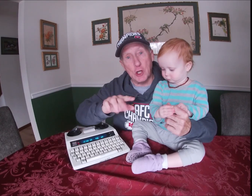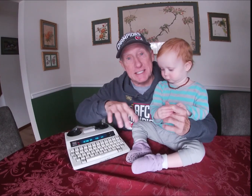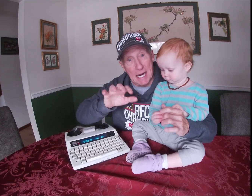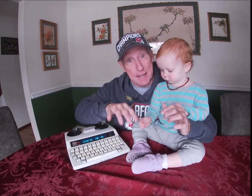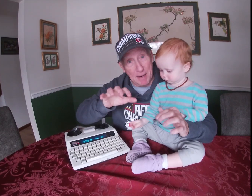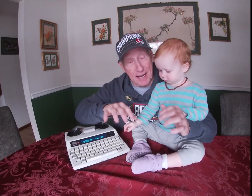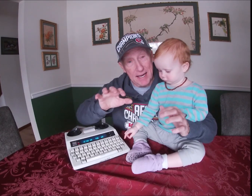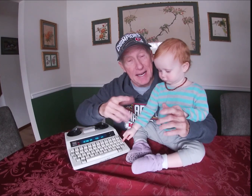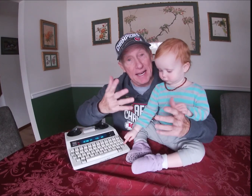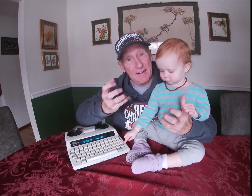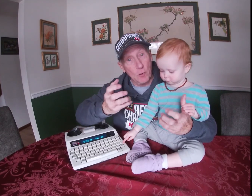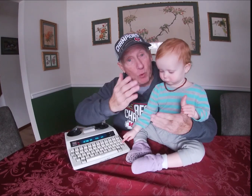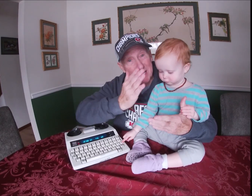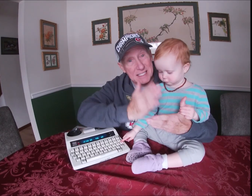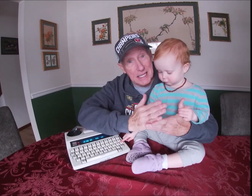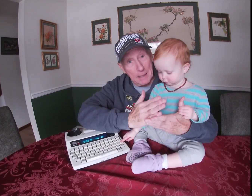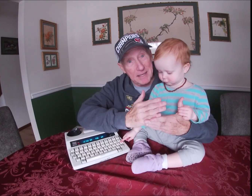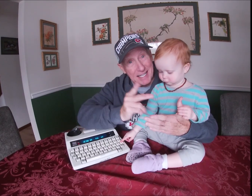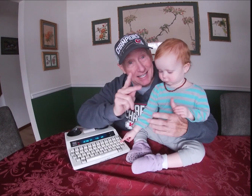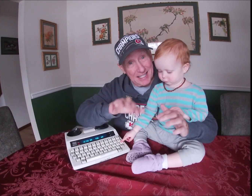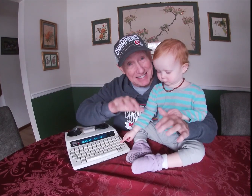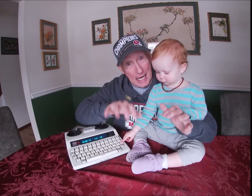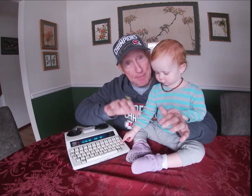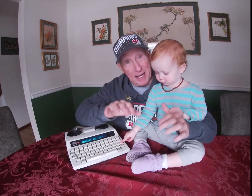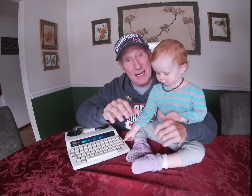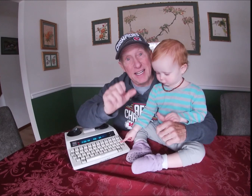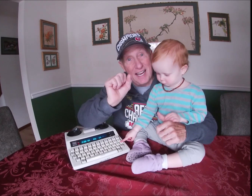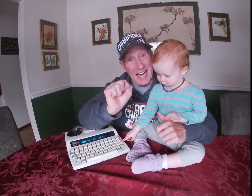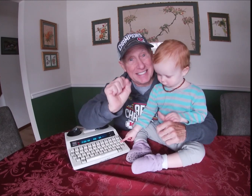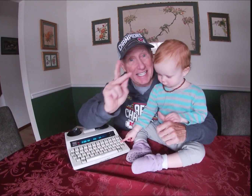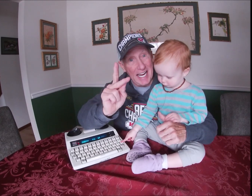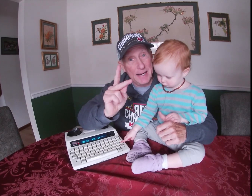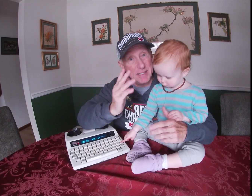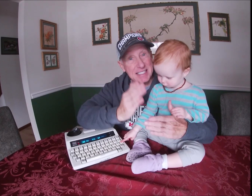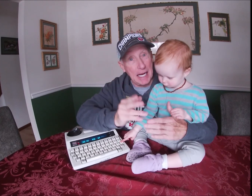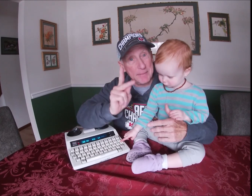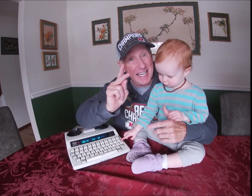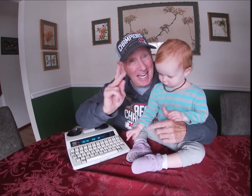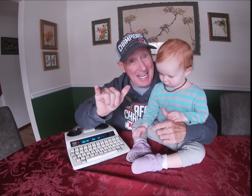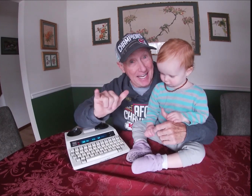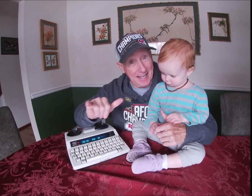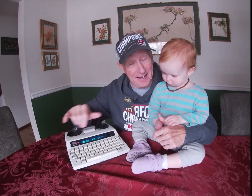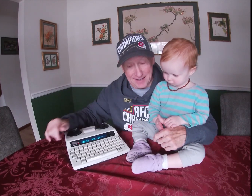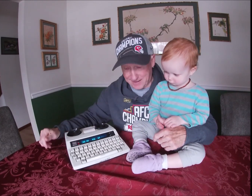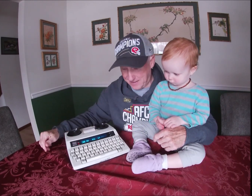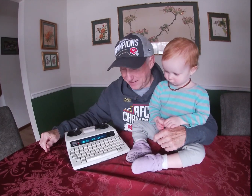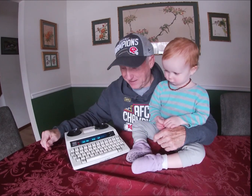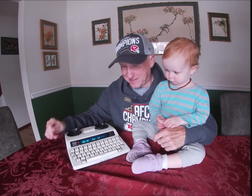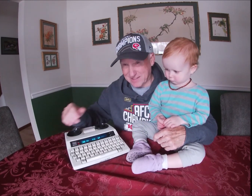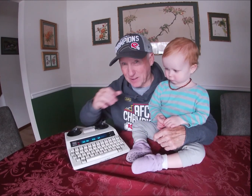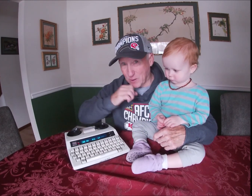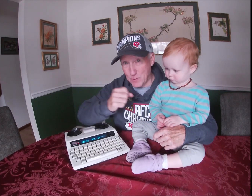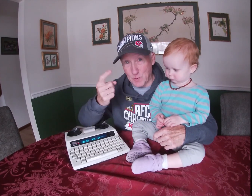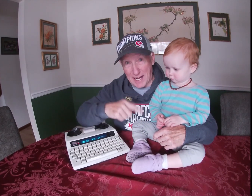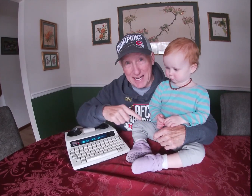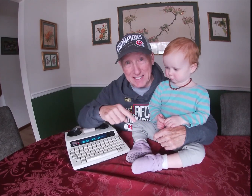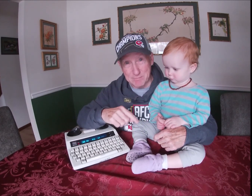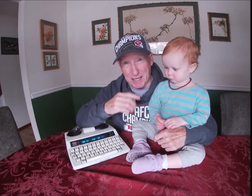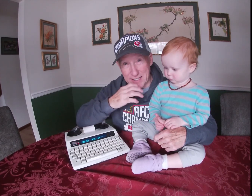start typing. If you want to stop typing, SK means stop keying. So old days, back in the